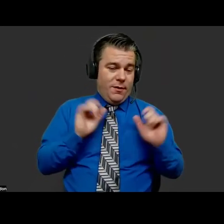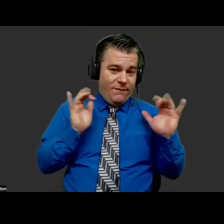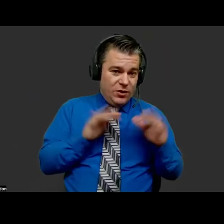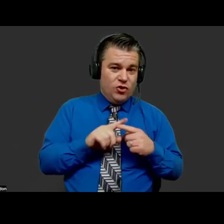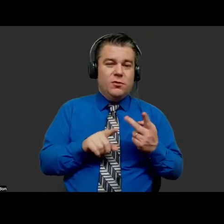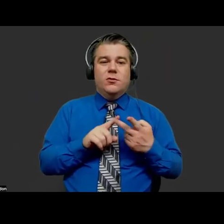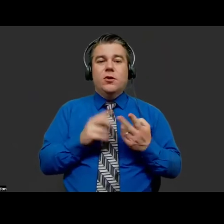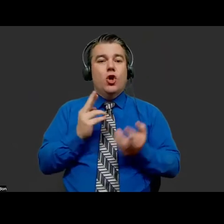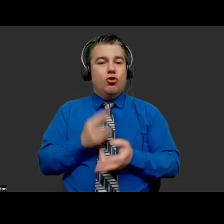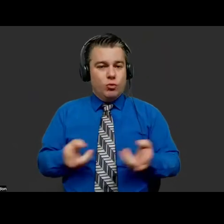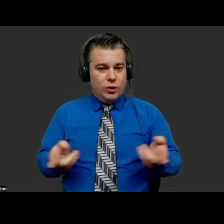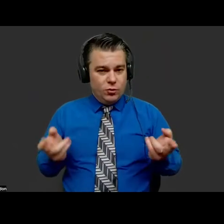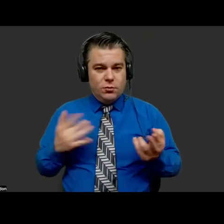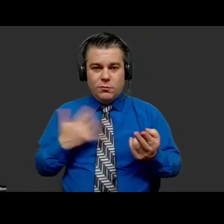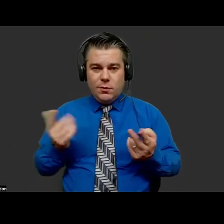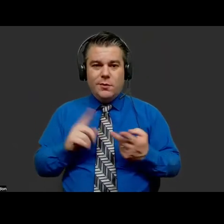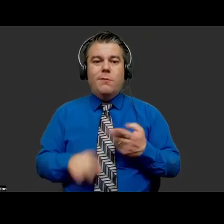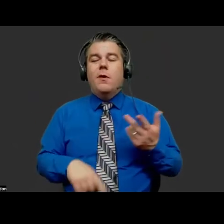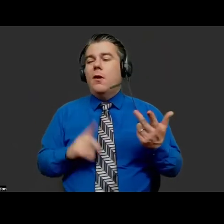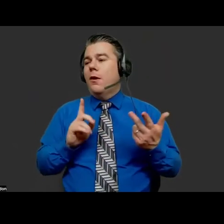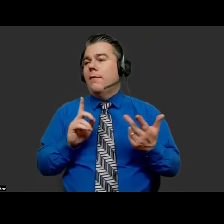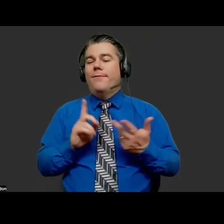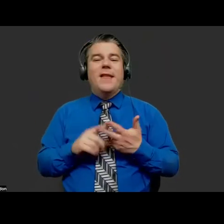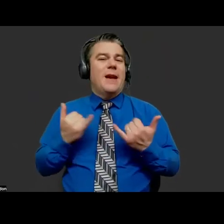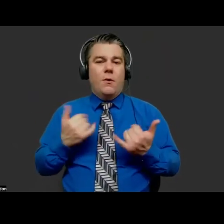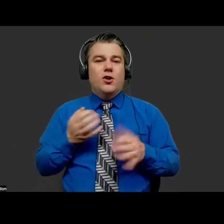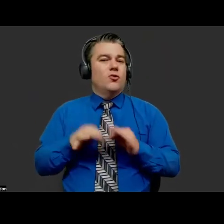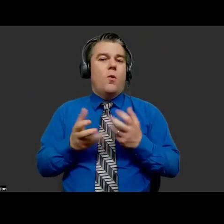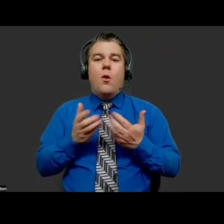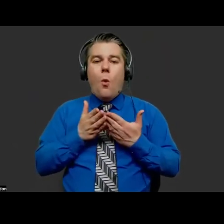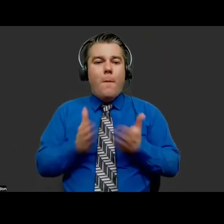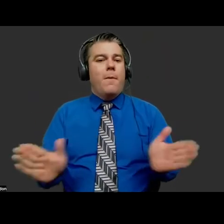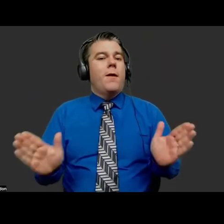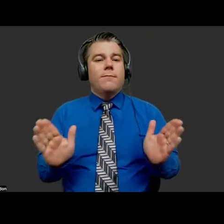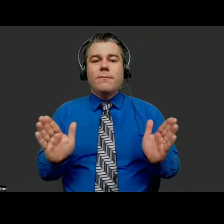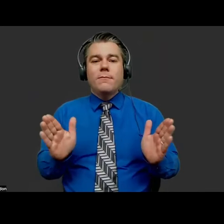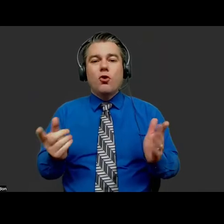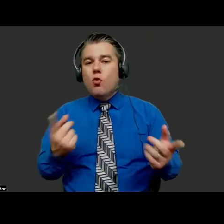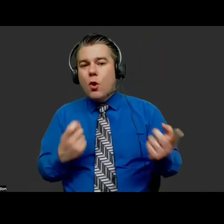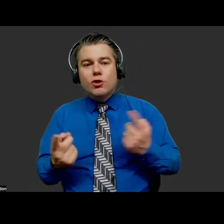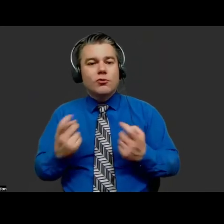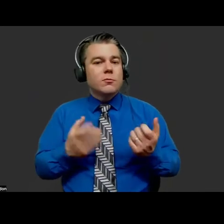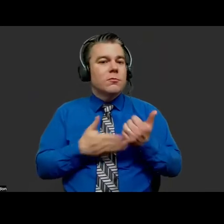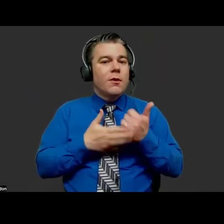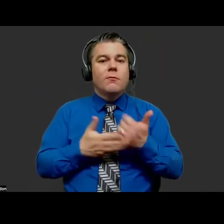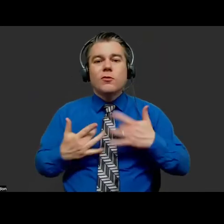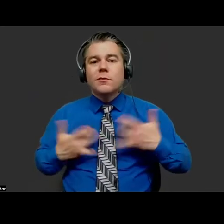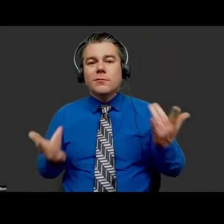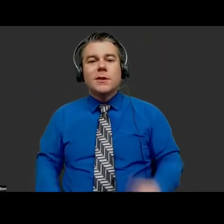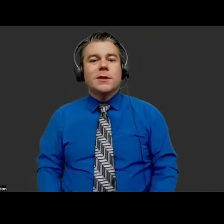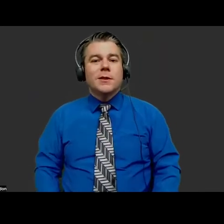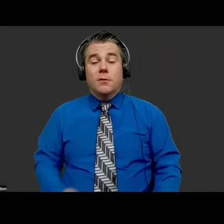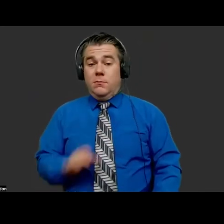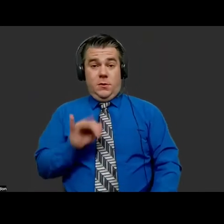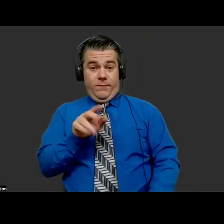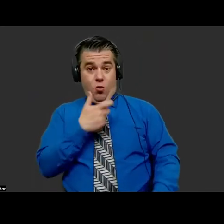resources of what we have. So now I just want to open it up. Who has questions and how can I help? And if you're watching, I